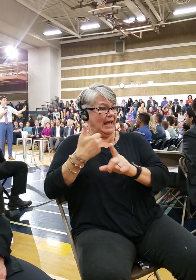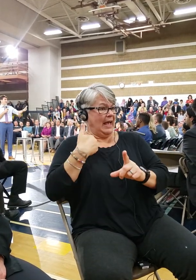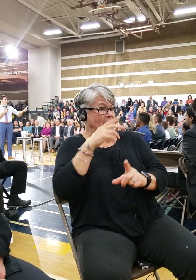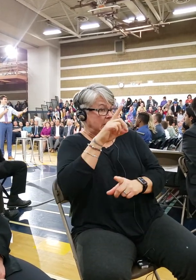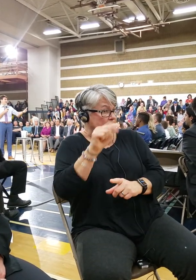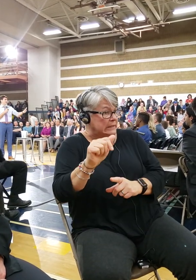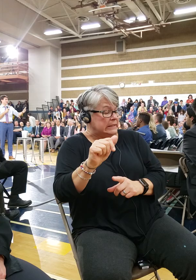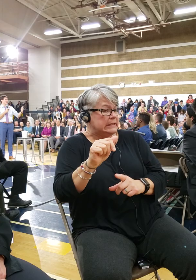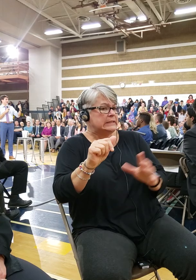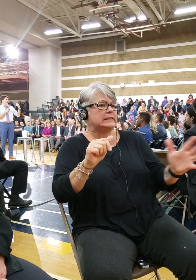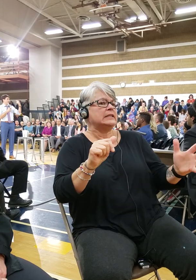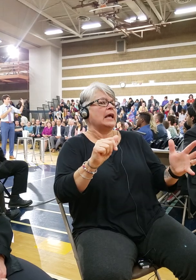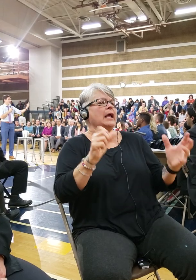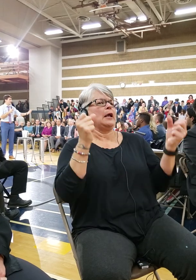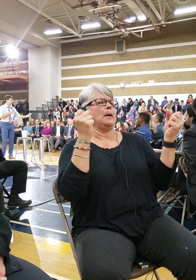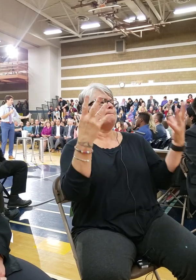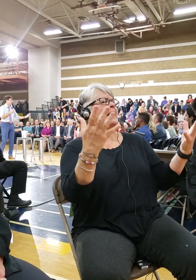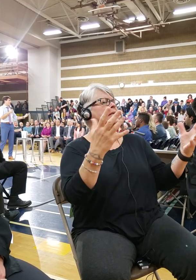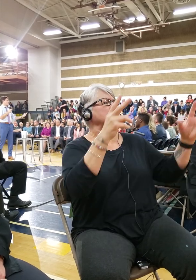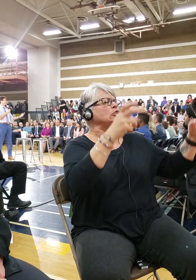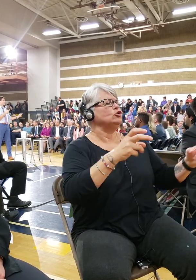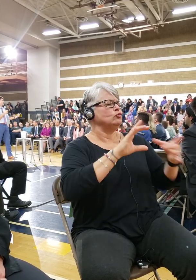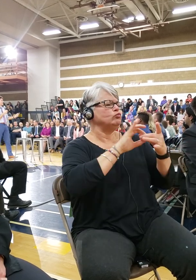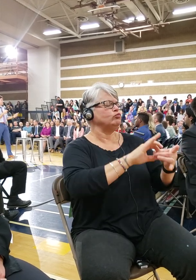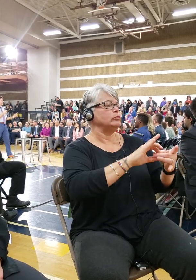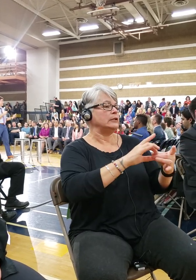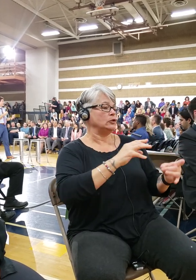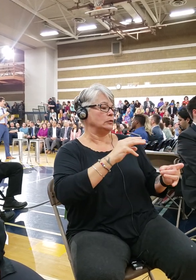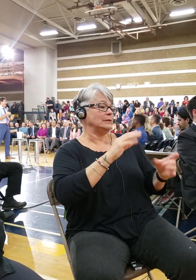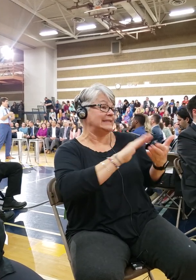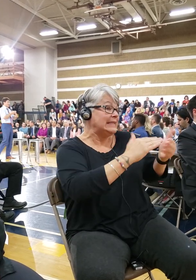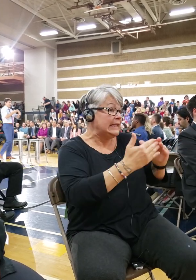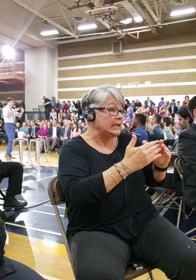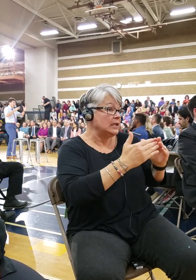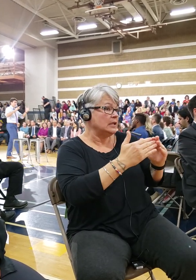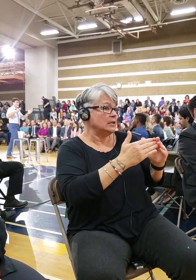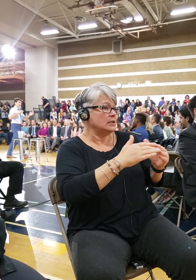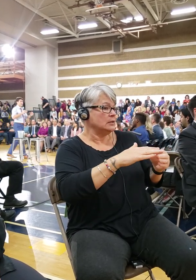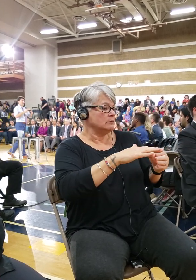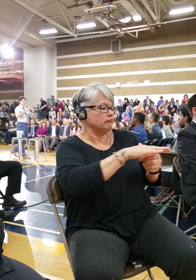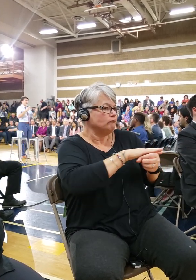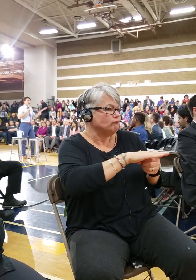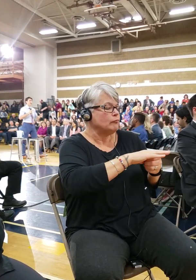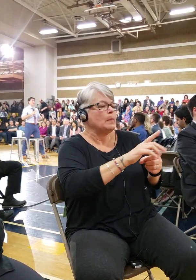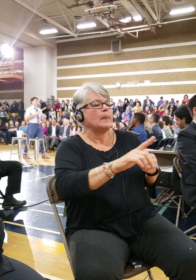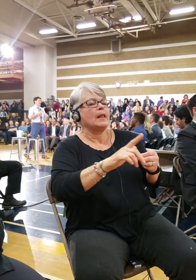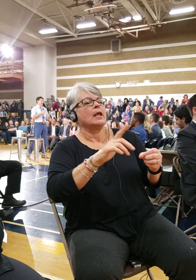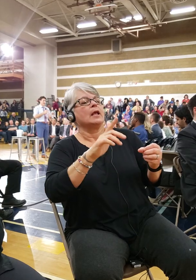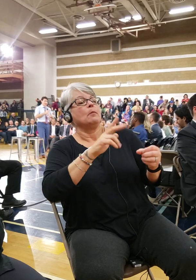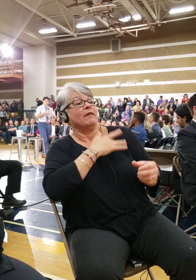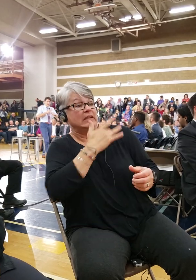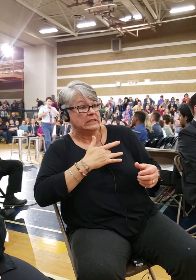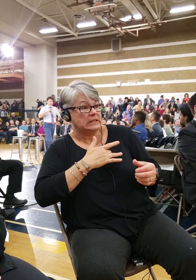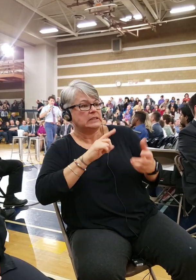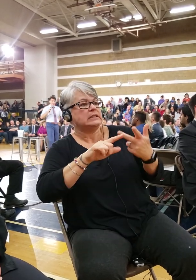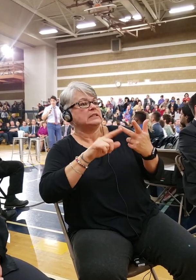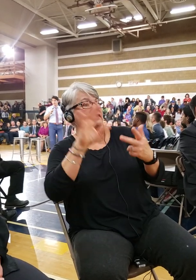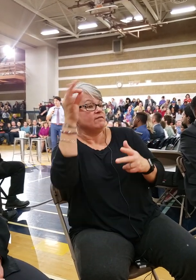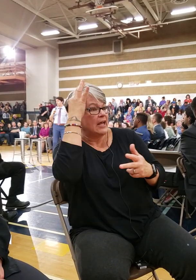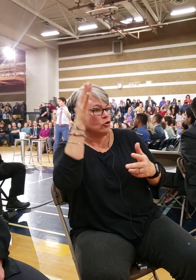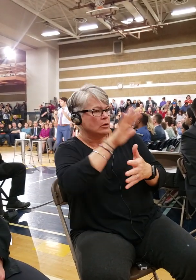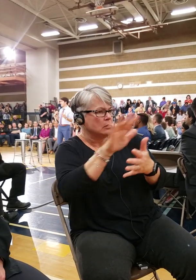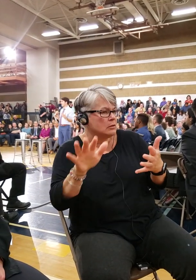provincial areas of jurisdiction, that are municipal areas of jurisdiction. There are all sorts of building codes